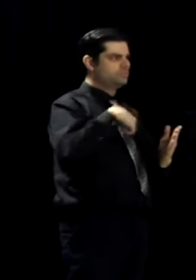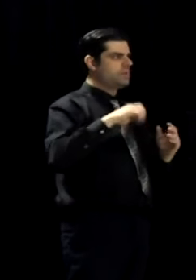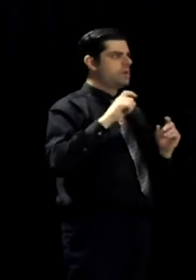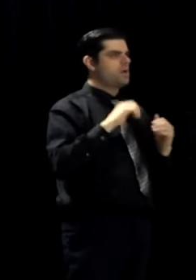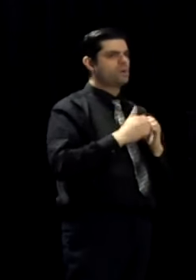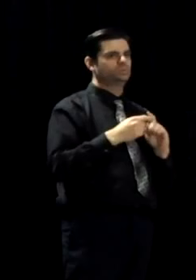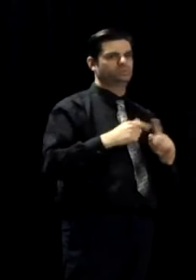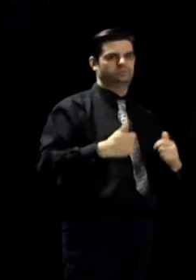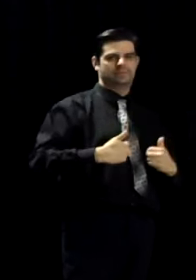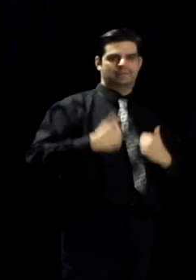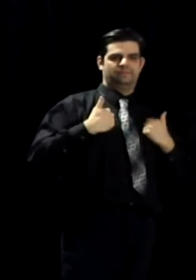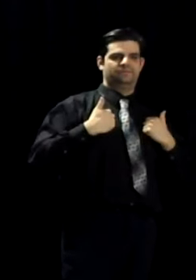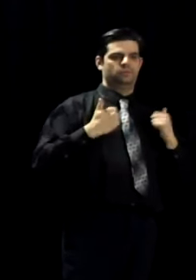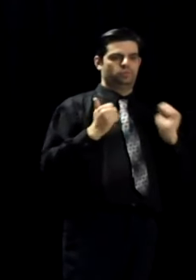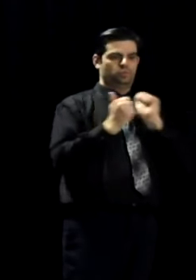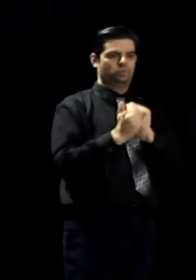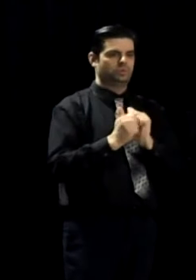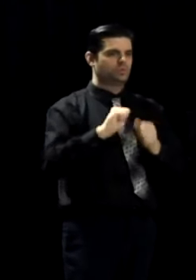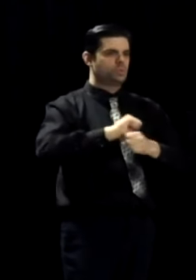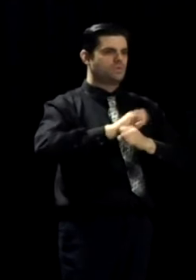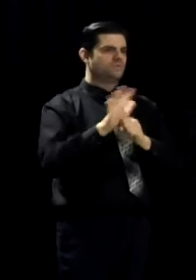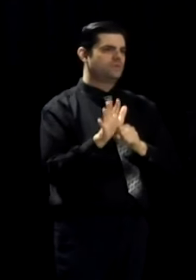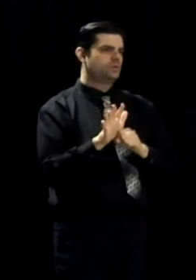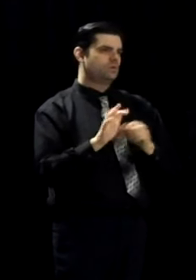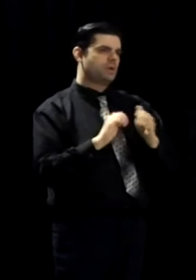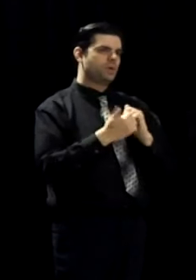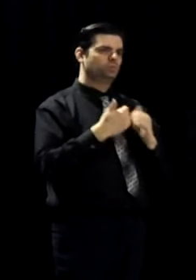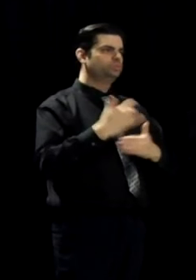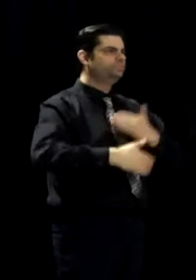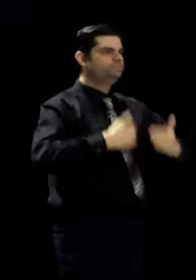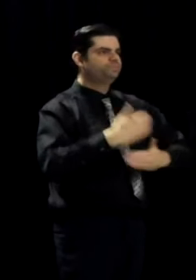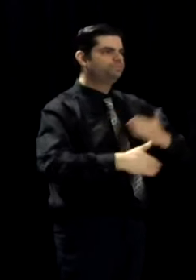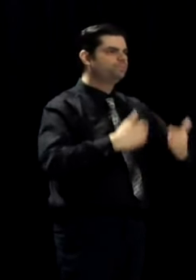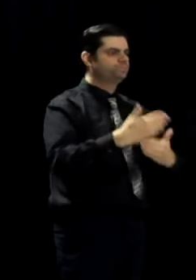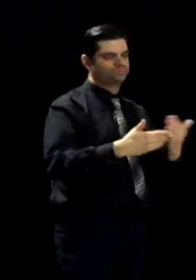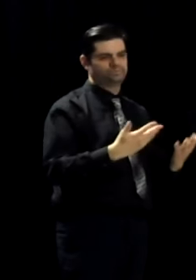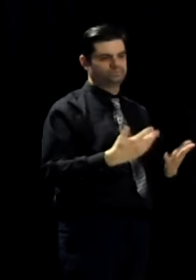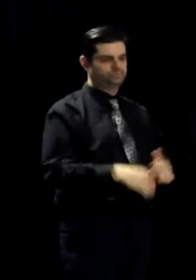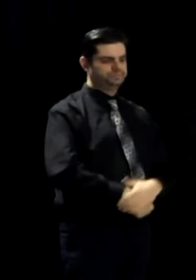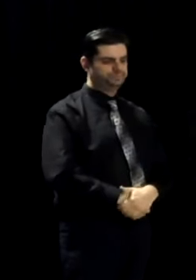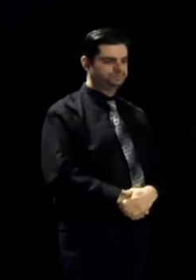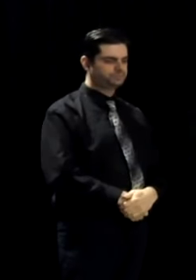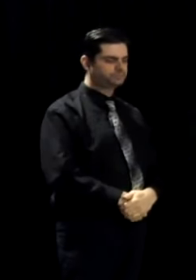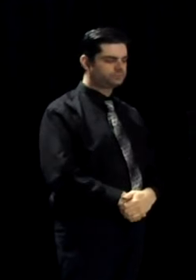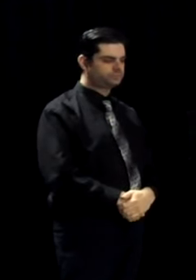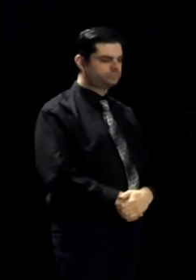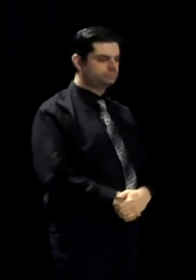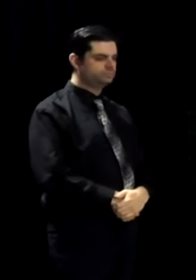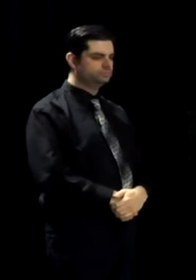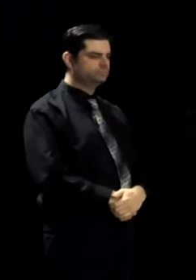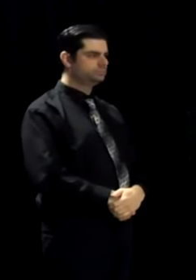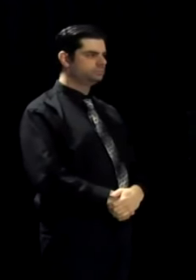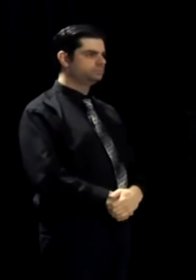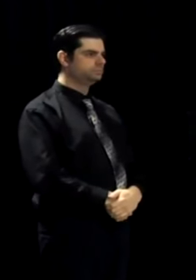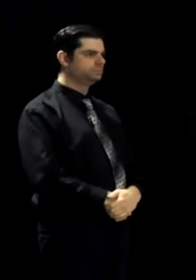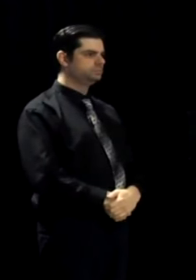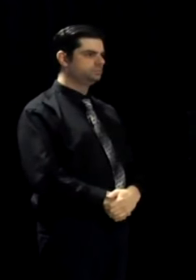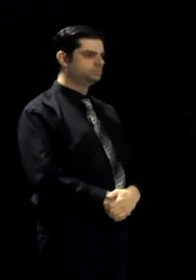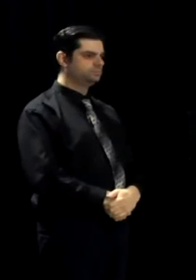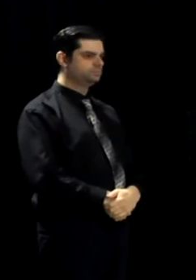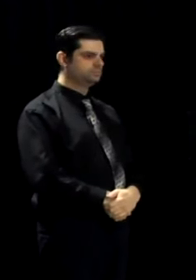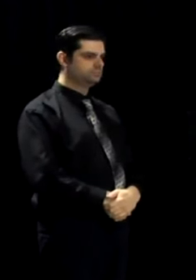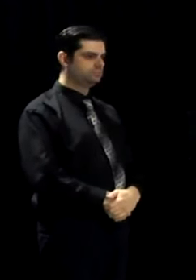Upstate triage hotline. When we look at the hotline, this is for folks who need to get tested. They have